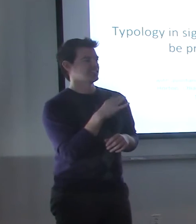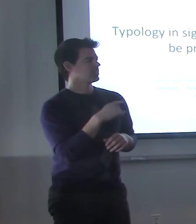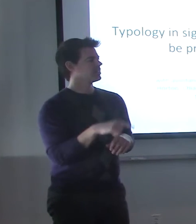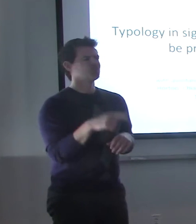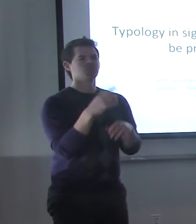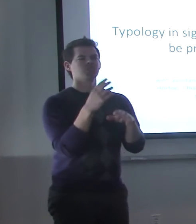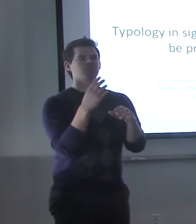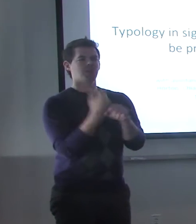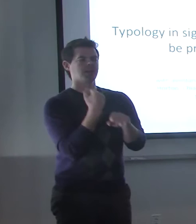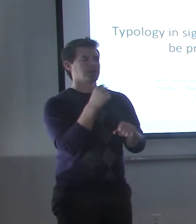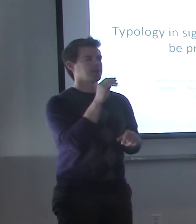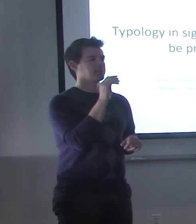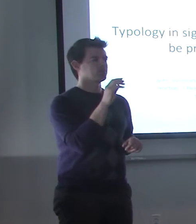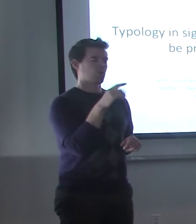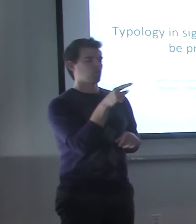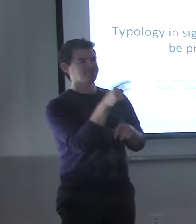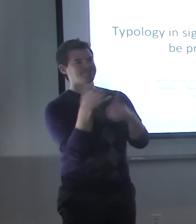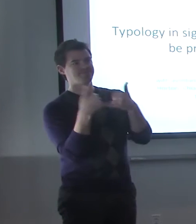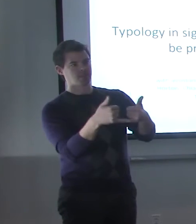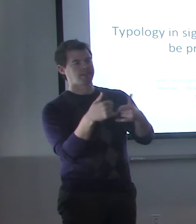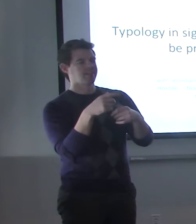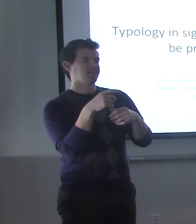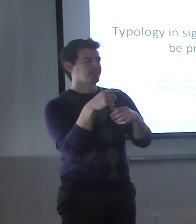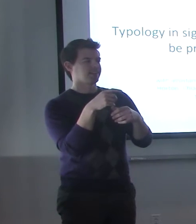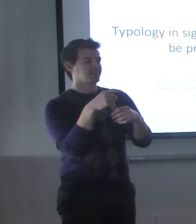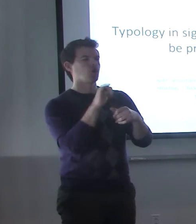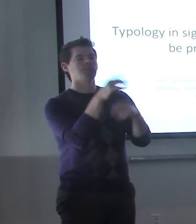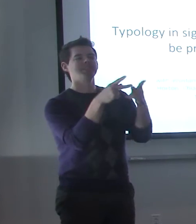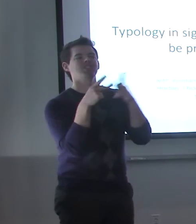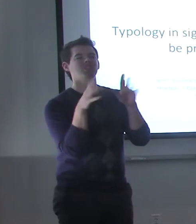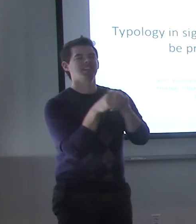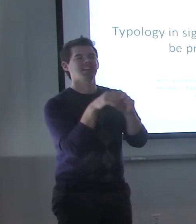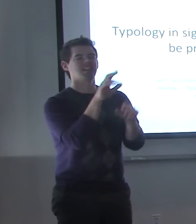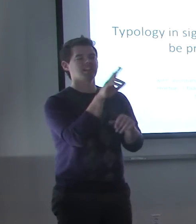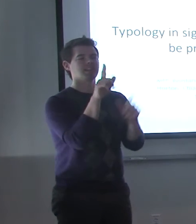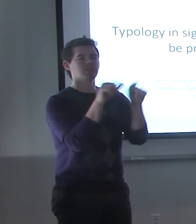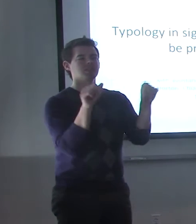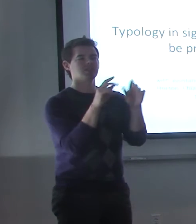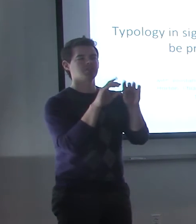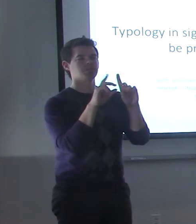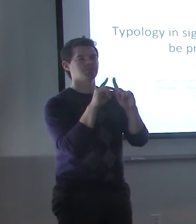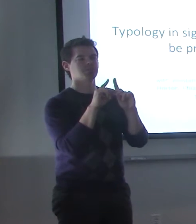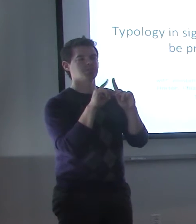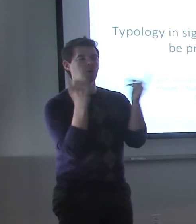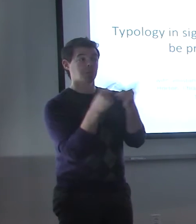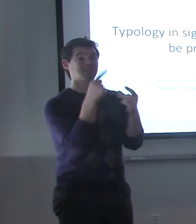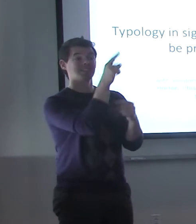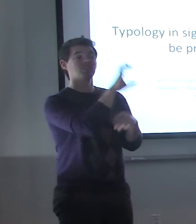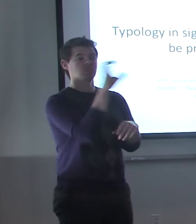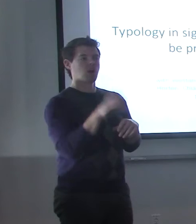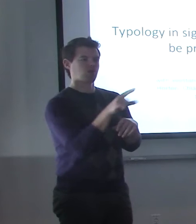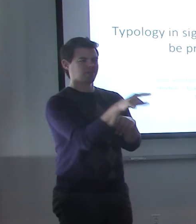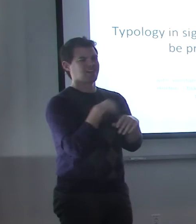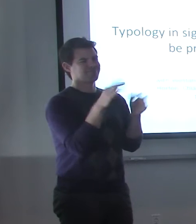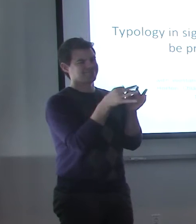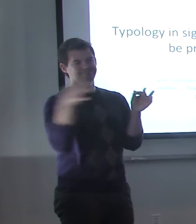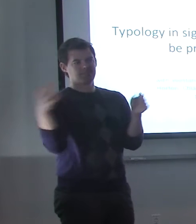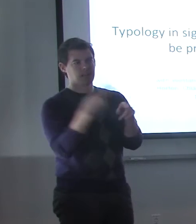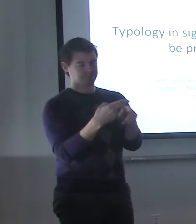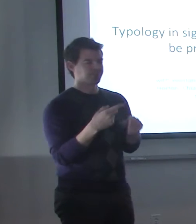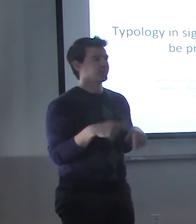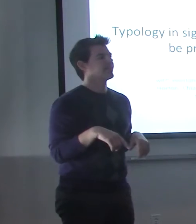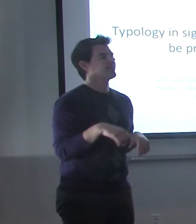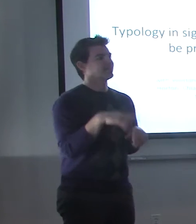K. Workman Professor of Linguistics at the University of Chicago, and the Director for the Center, or of the Center for Study of